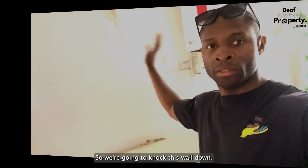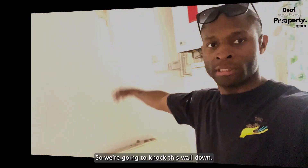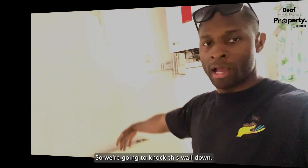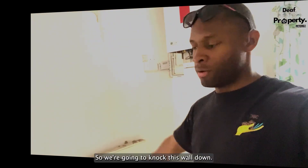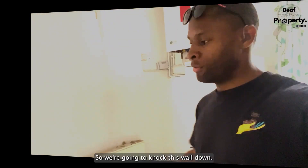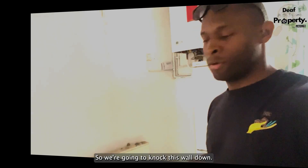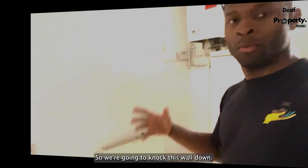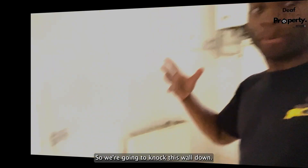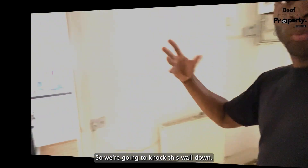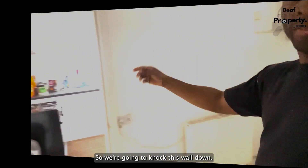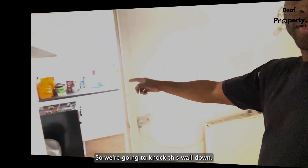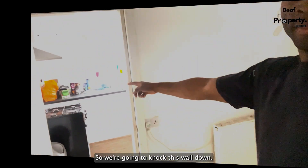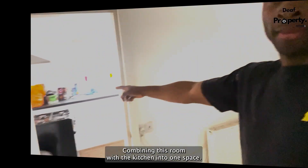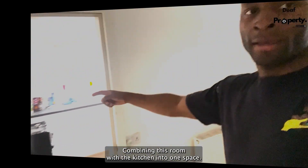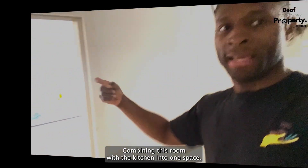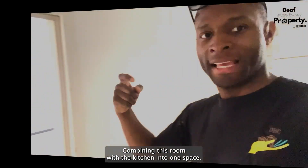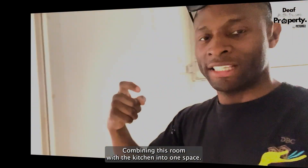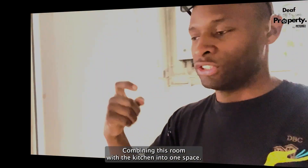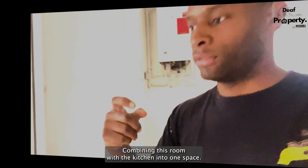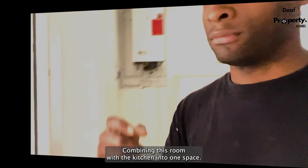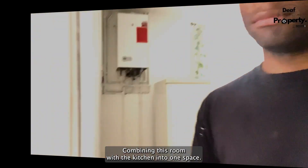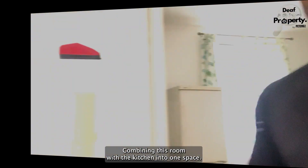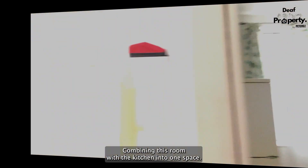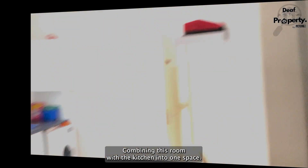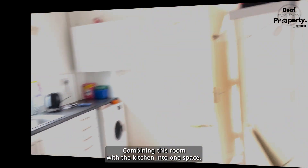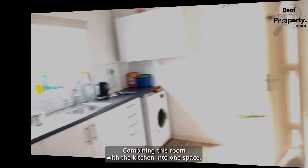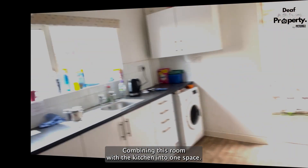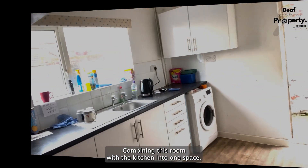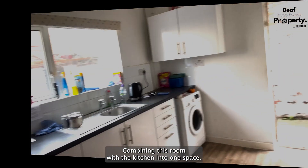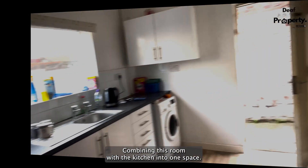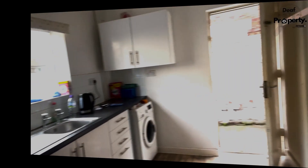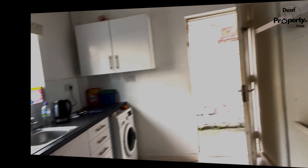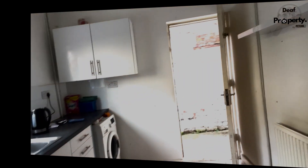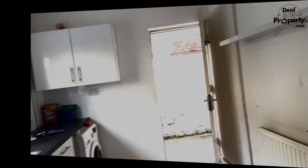So we're going to knock this wall down, combining this room with the kitchen into one space.